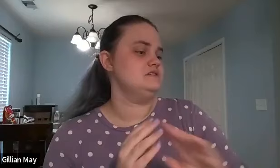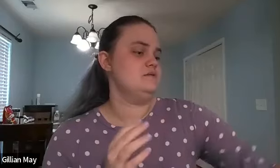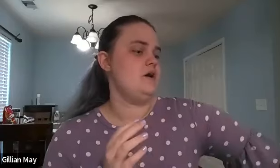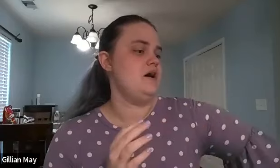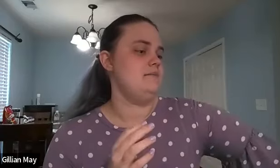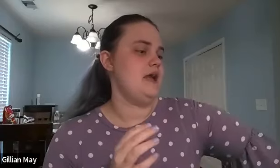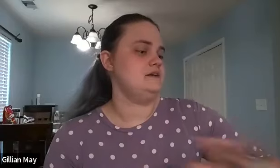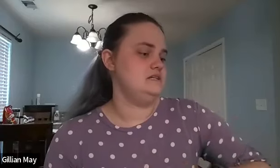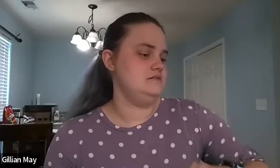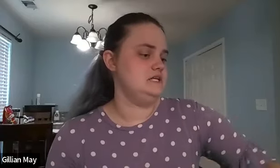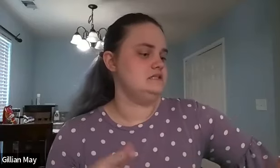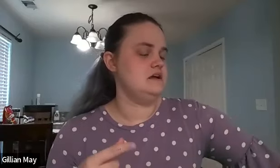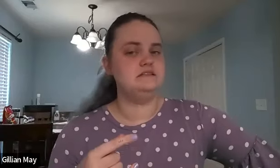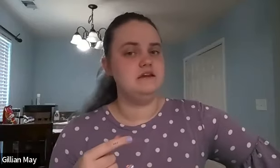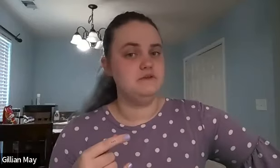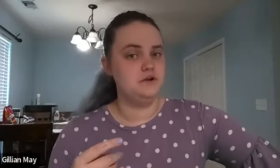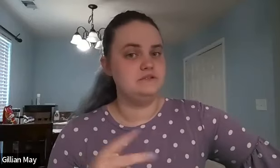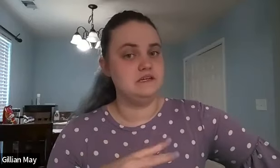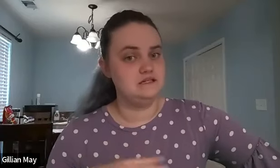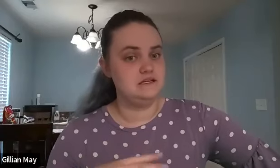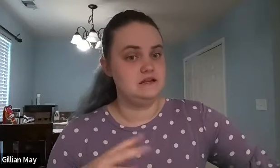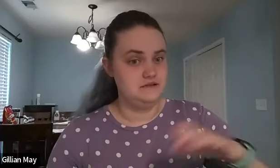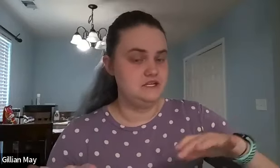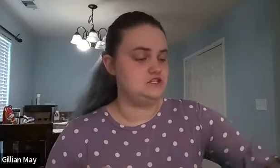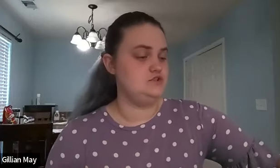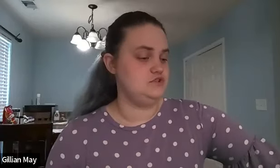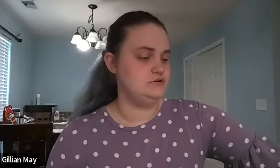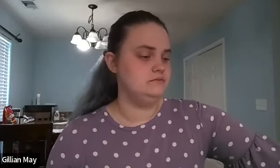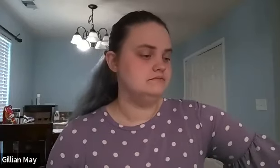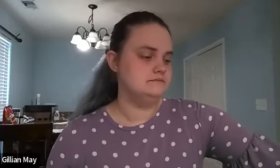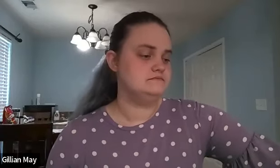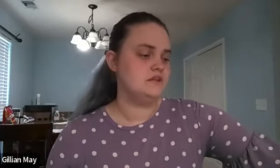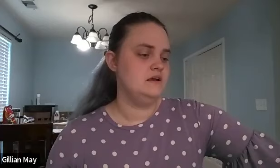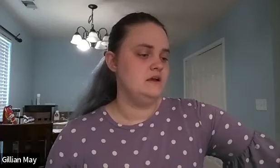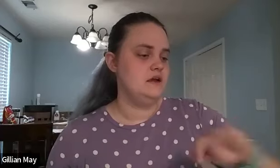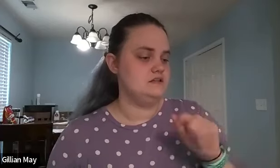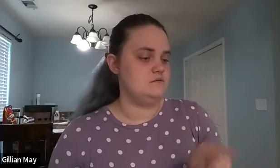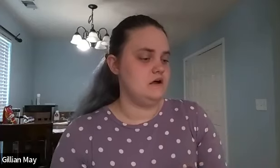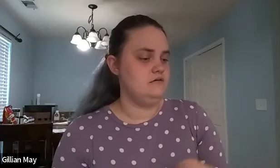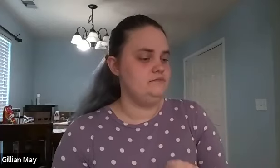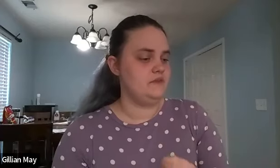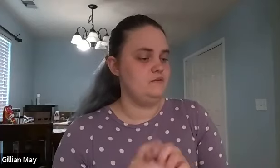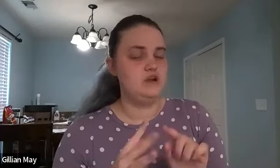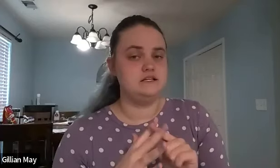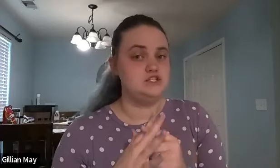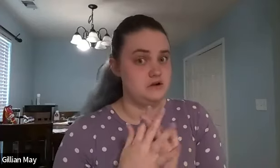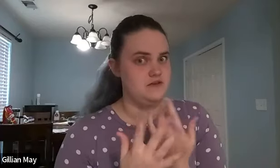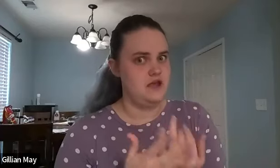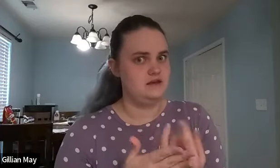some activity signs like verbs and activities that you do as well. And we'll kind of start that next